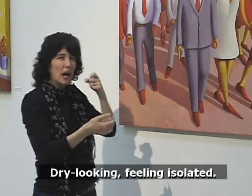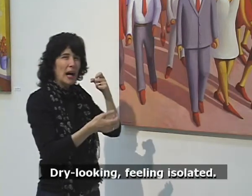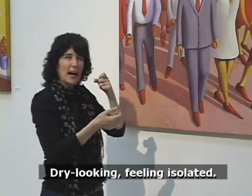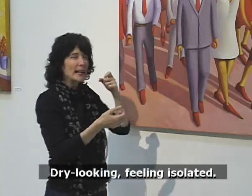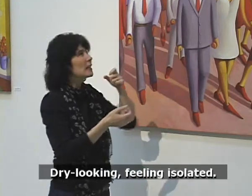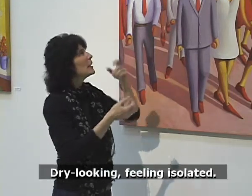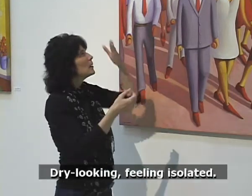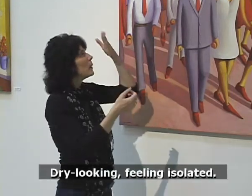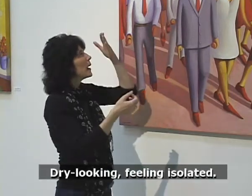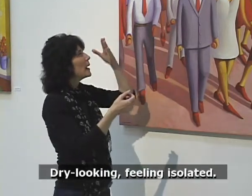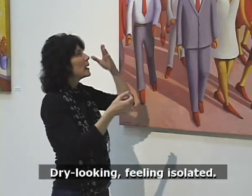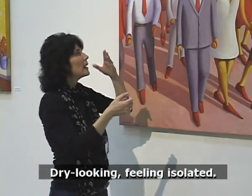dry-looking,